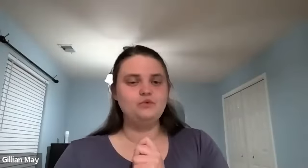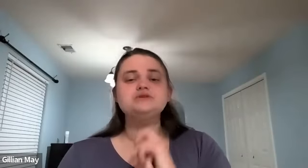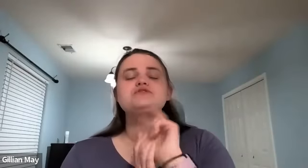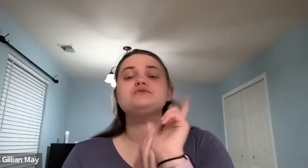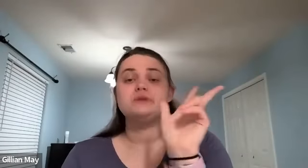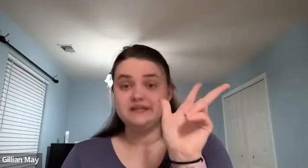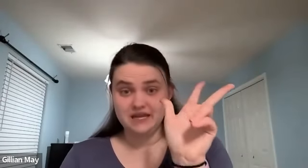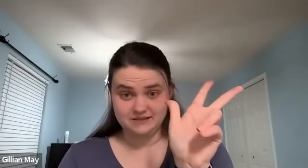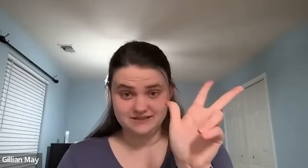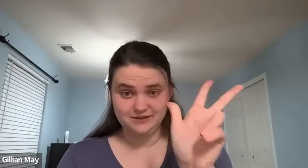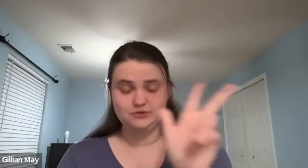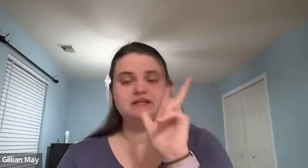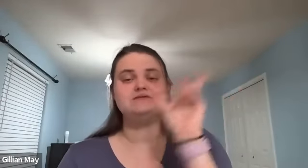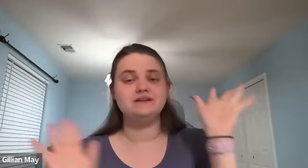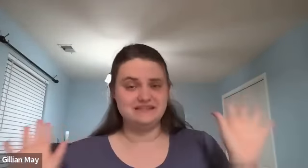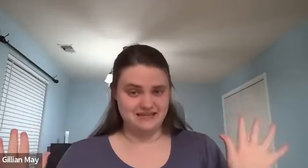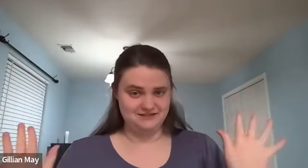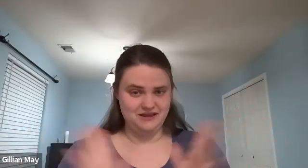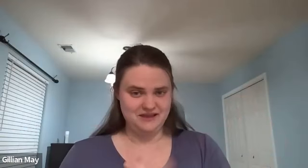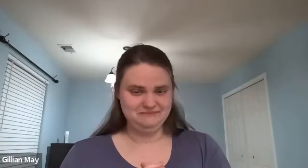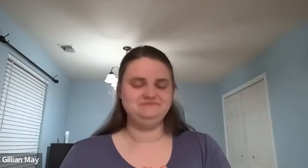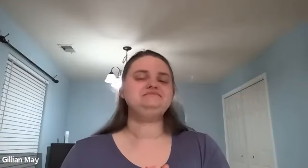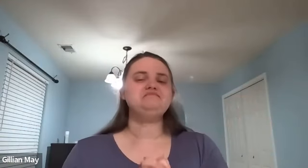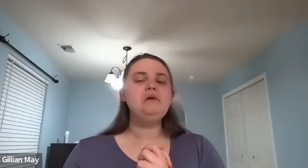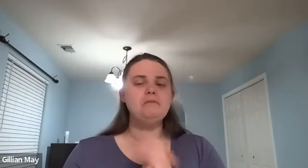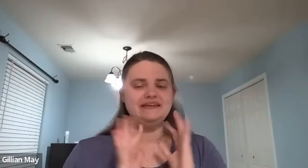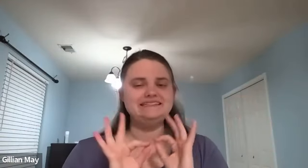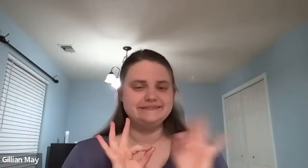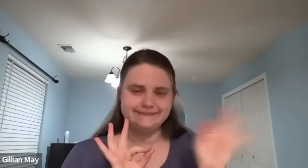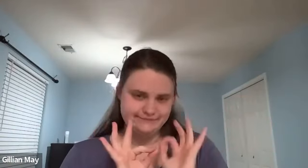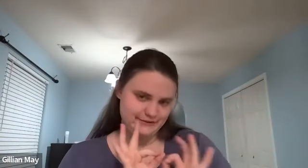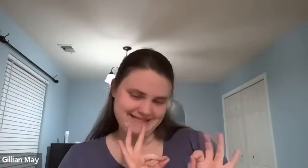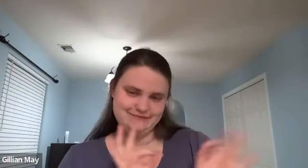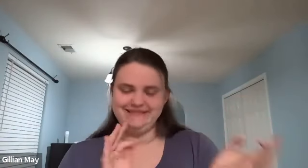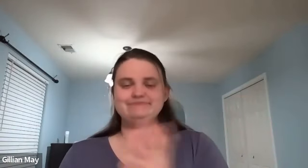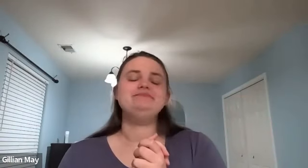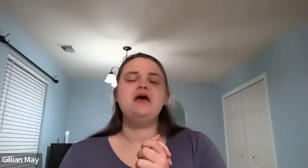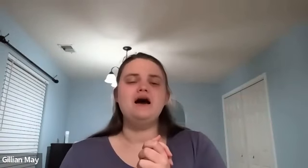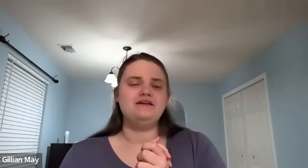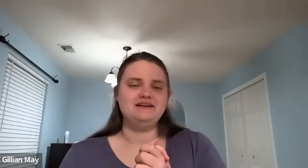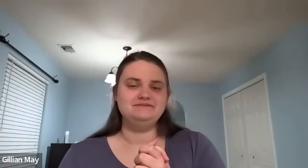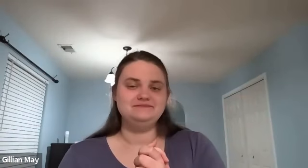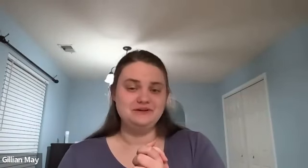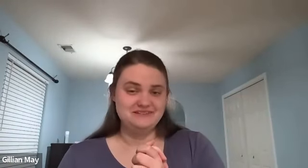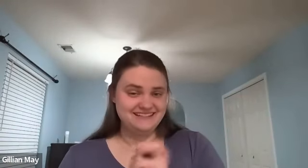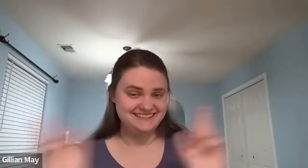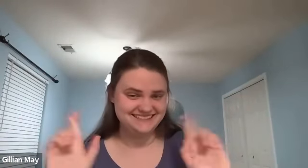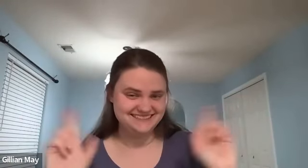do 3 days, 3 different days. Okay. Make it simple and sweet. All right. Y'all ready?